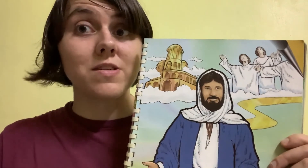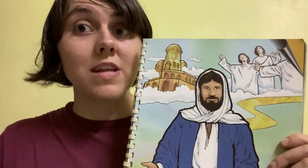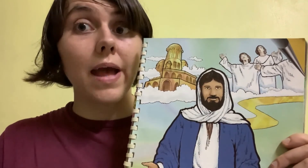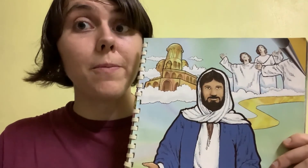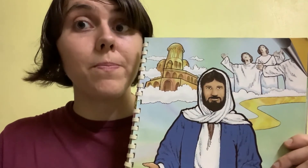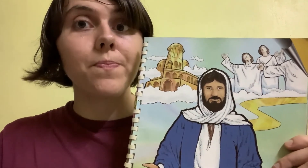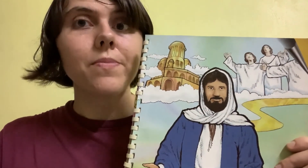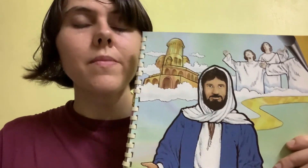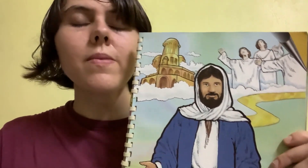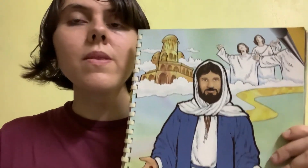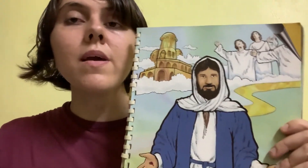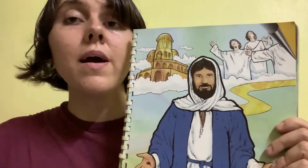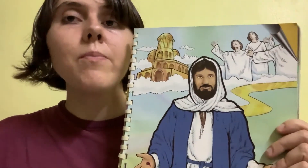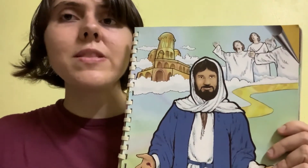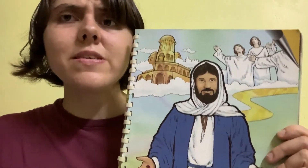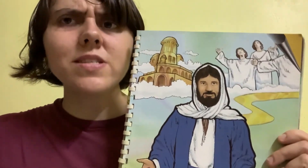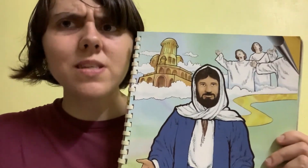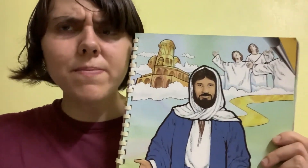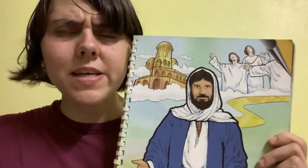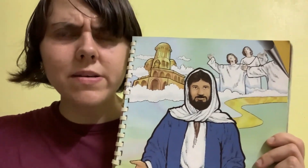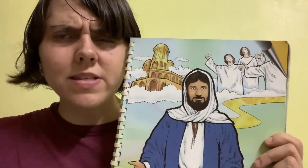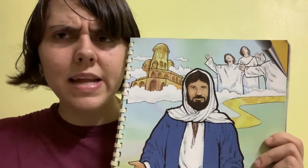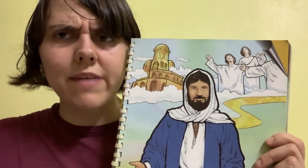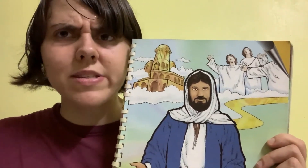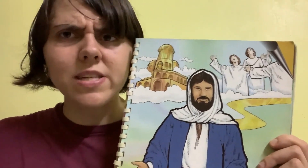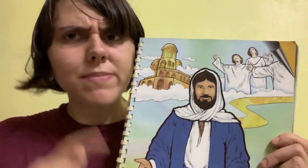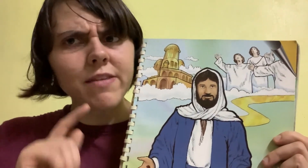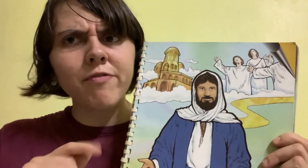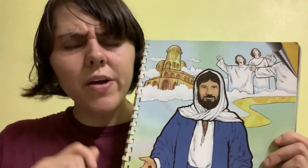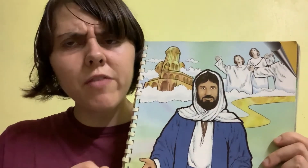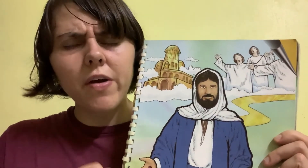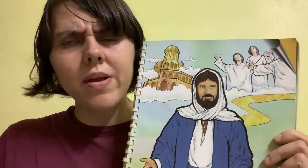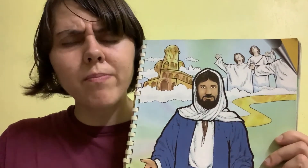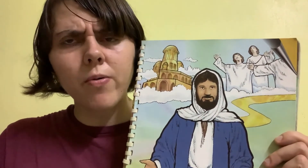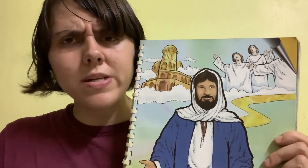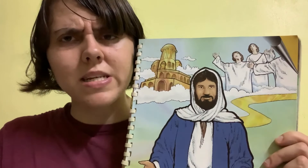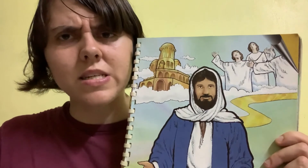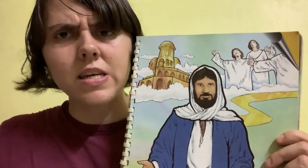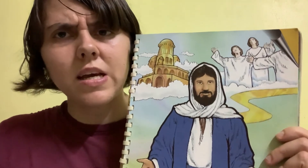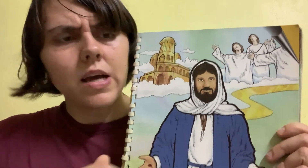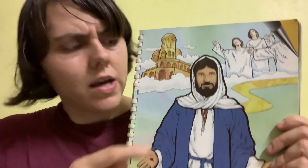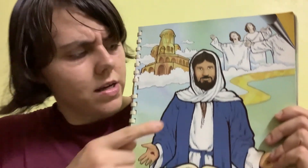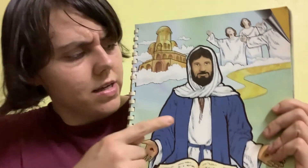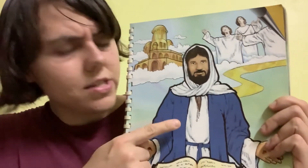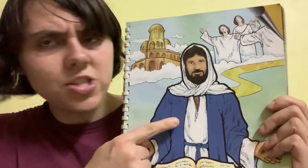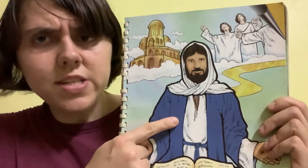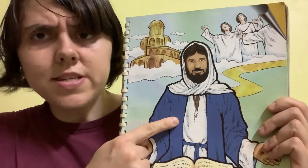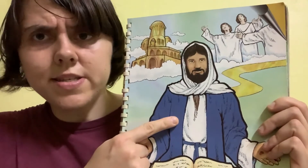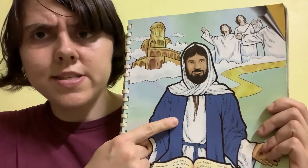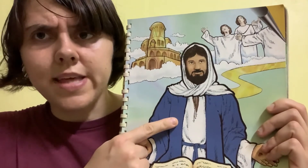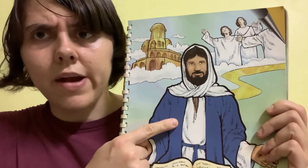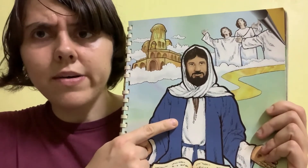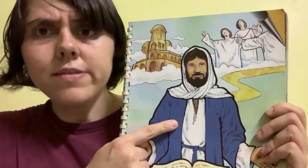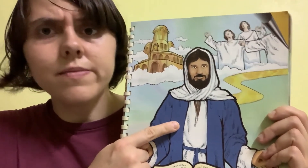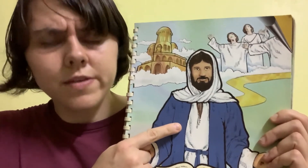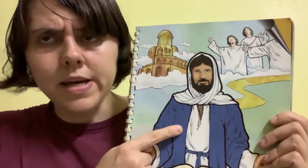today. But there's something else in heaven, something very, very important. Jesus is there,